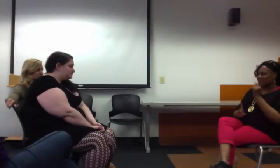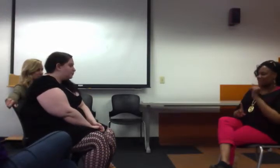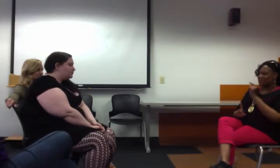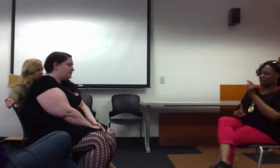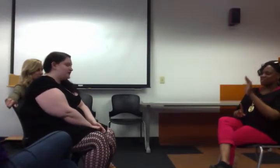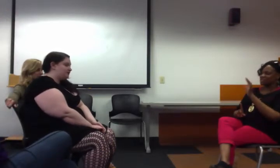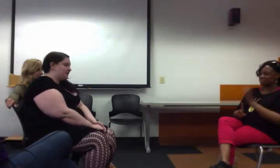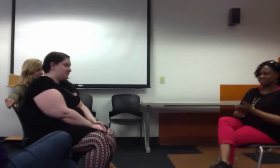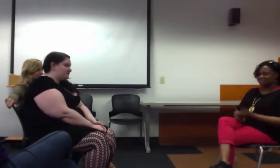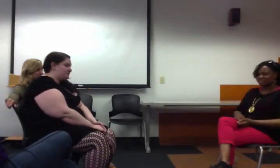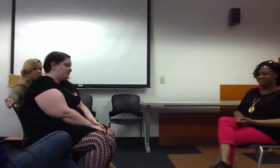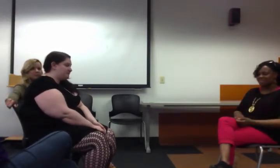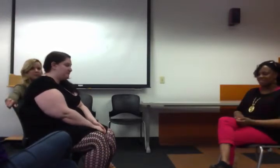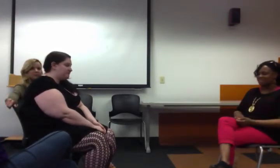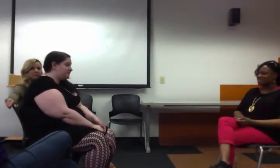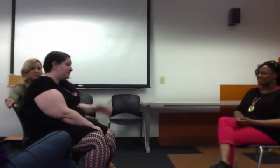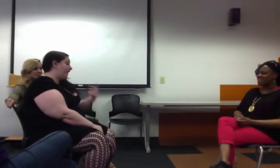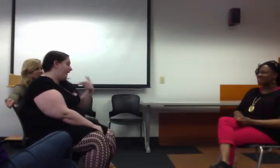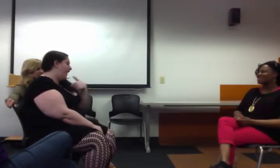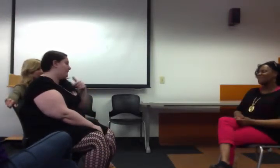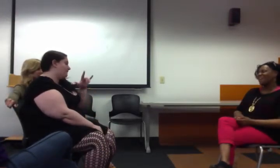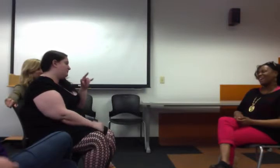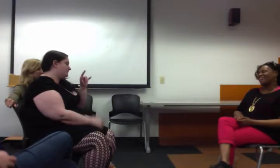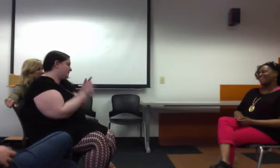which character are you? I'm Little Red Riding